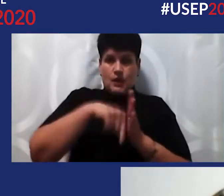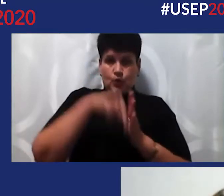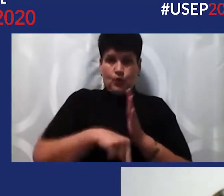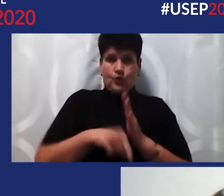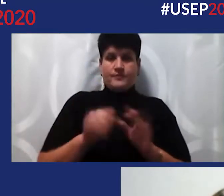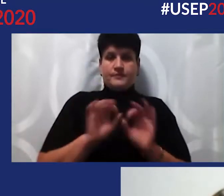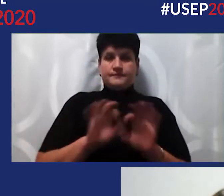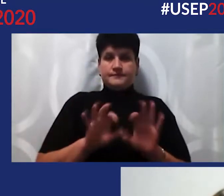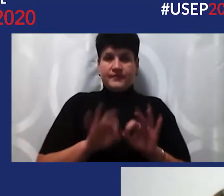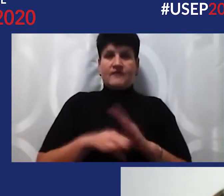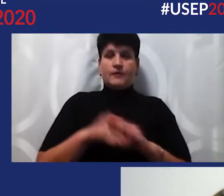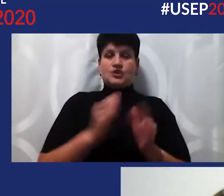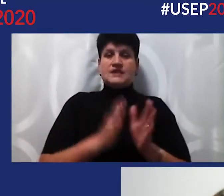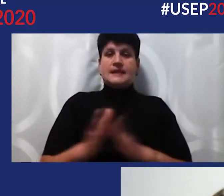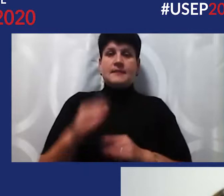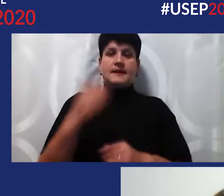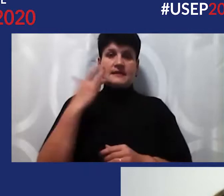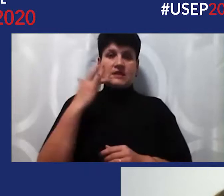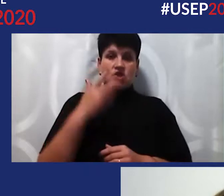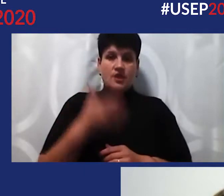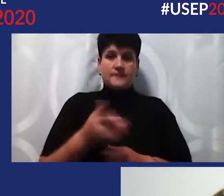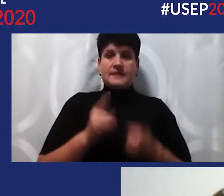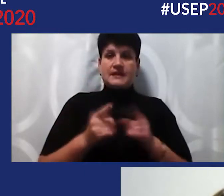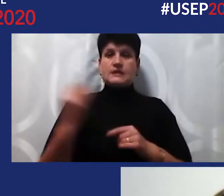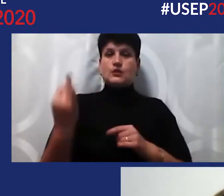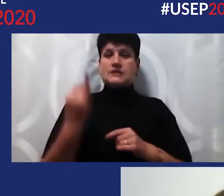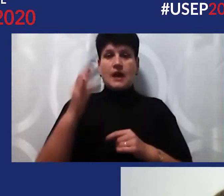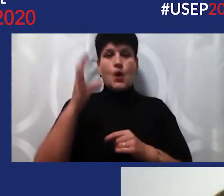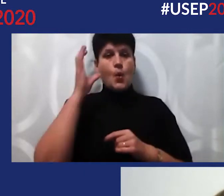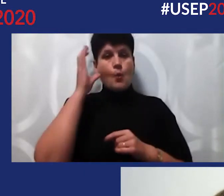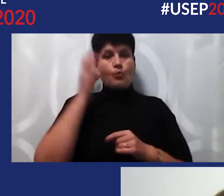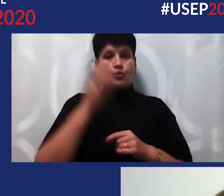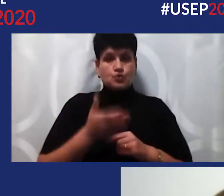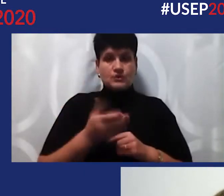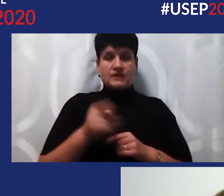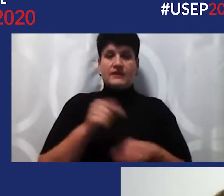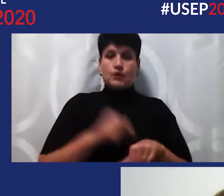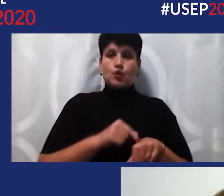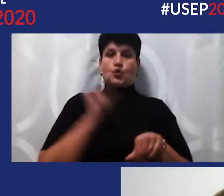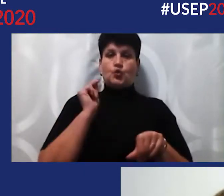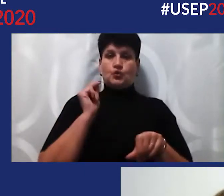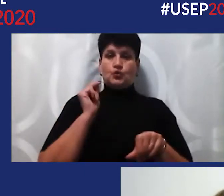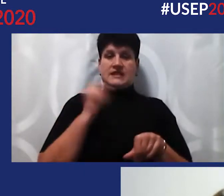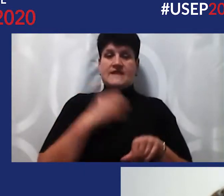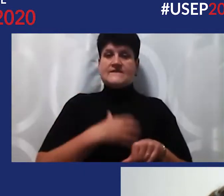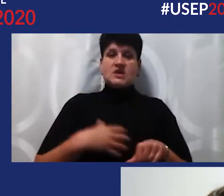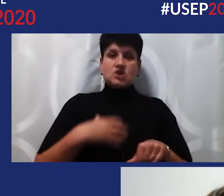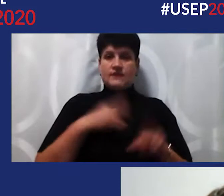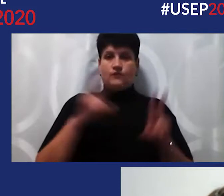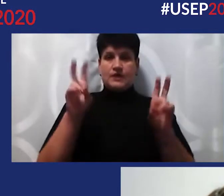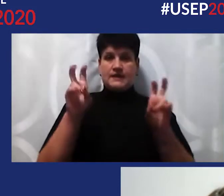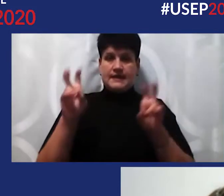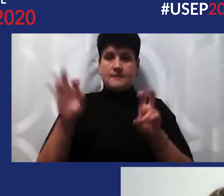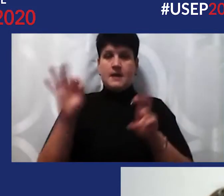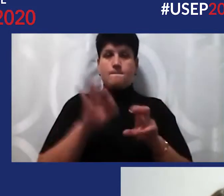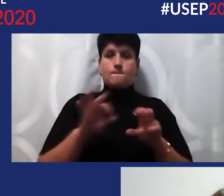such a great background into the US election system with comparisons with how it's happening in Ukraine. Was very